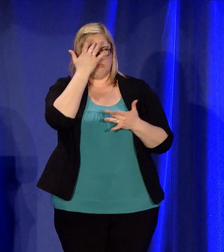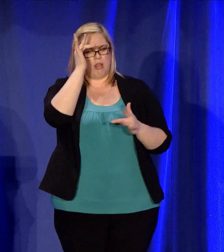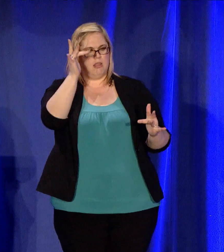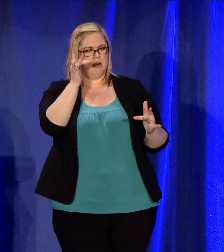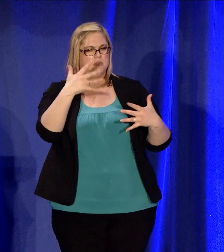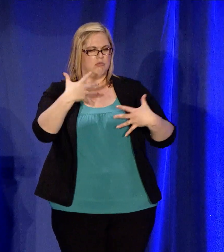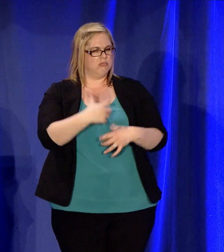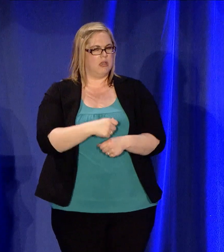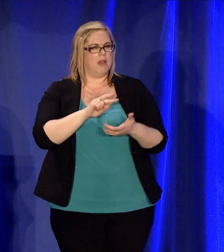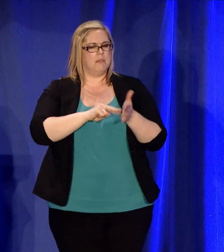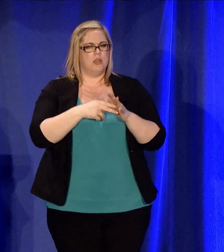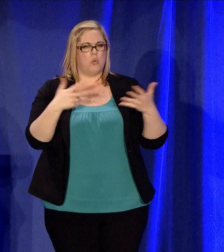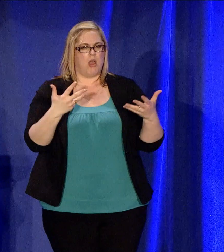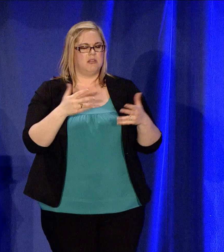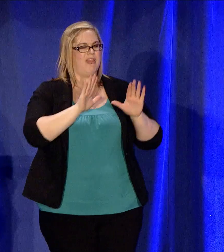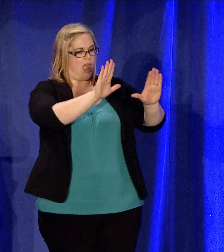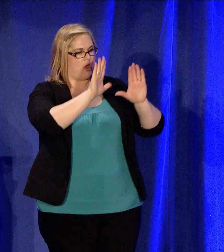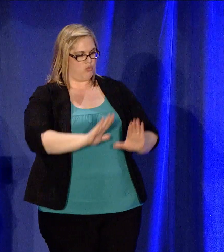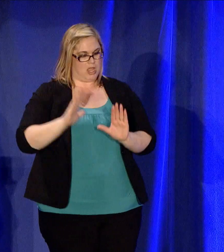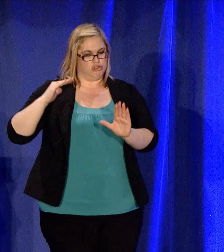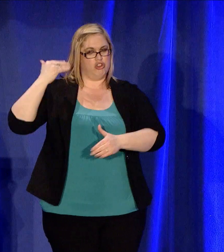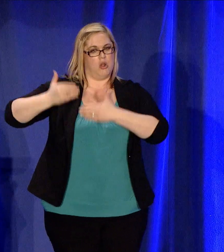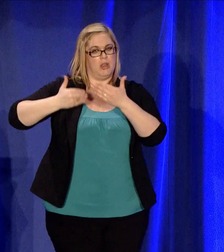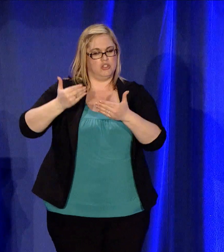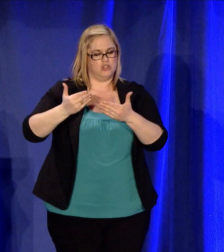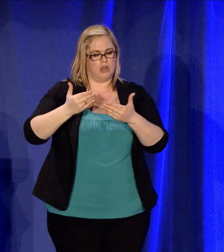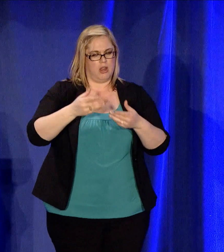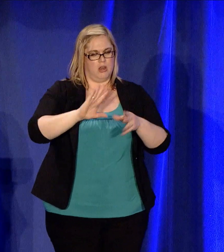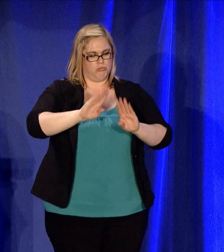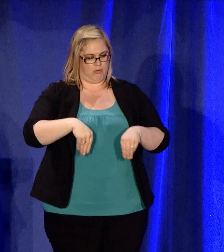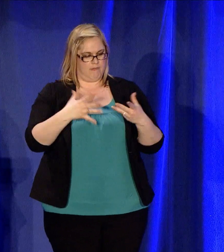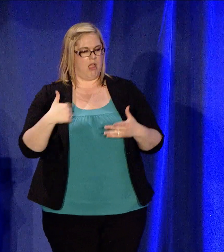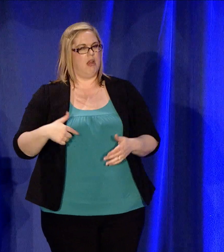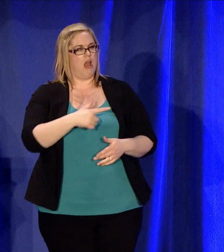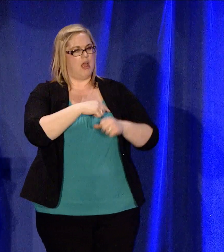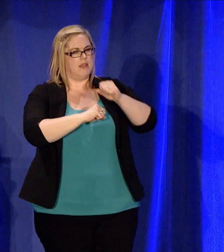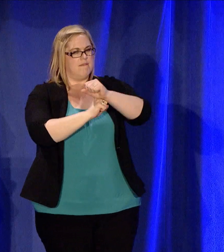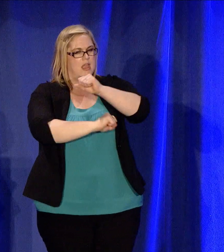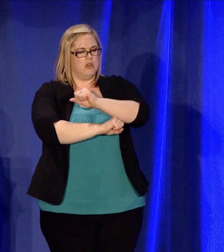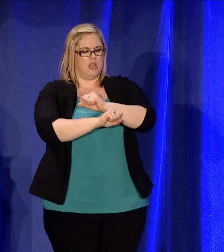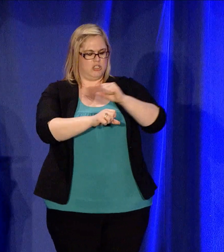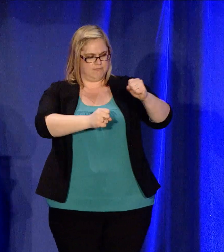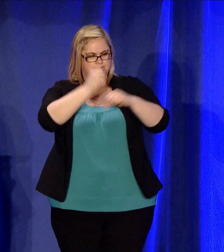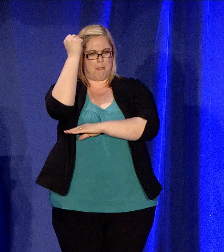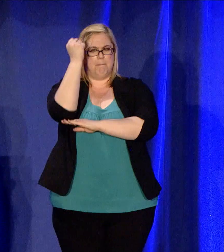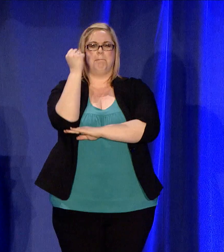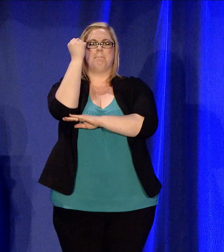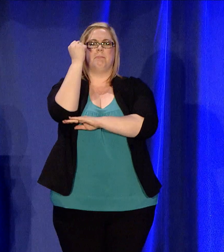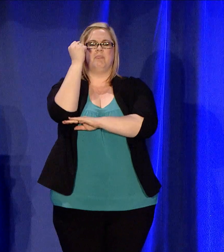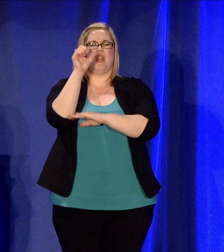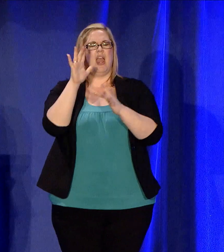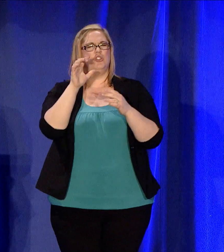short, that great generation gave us a foundation so strong, a democracy so vibrant